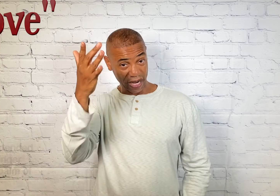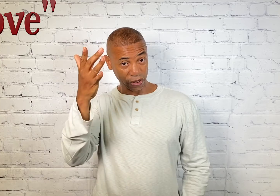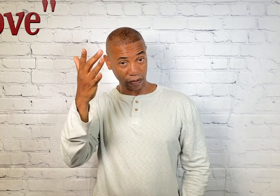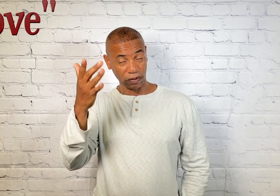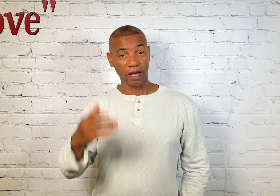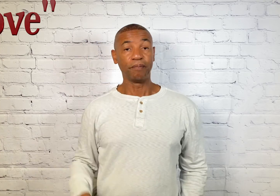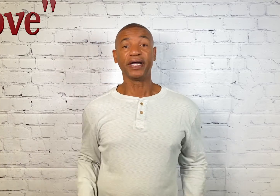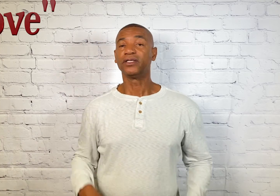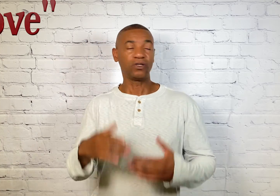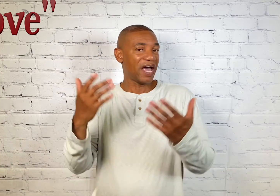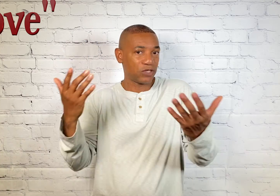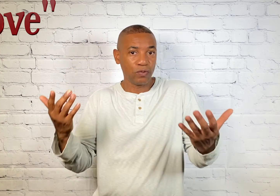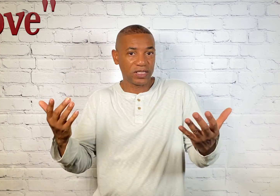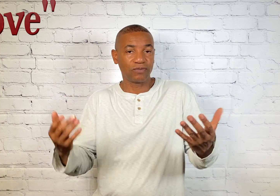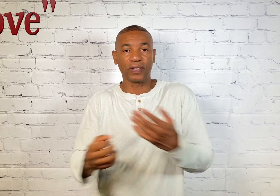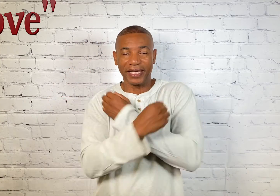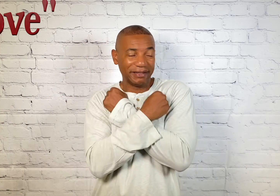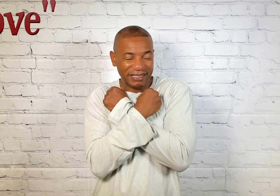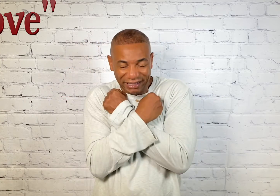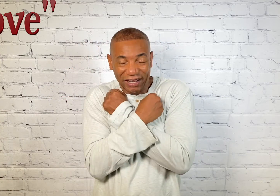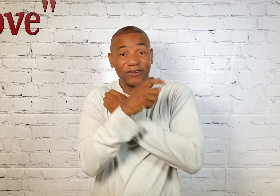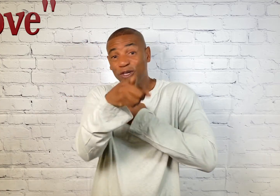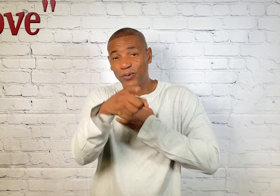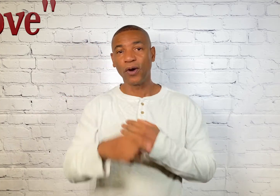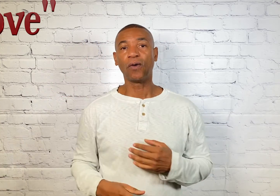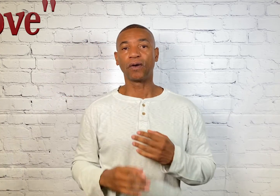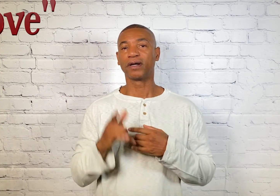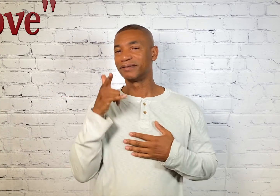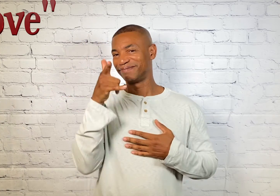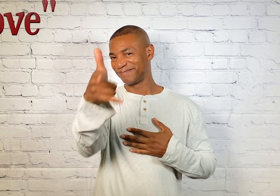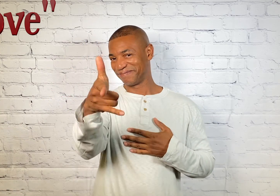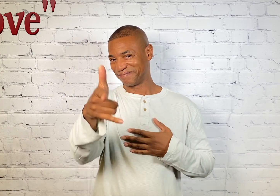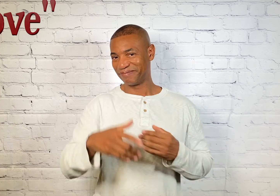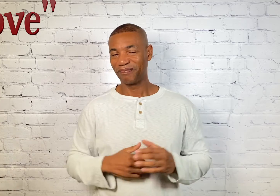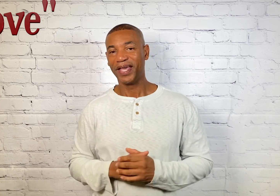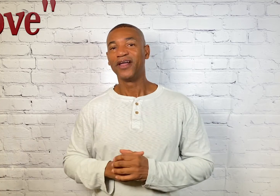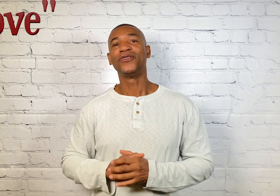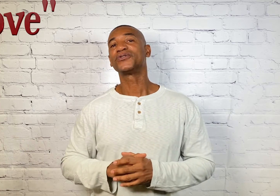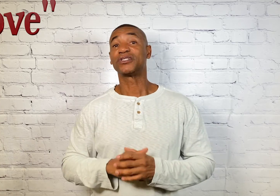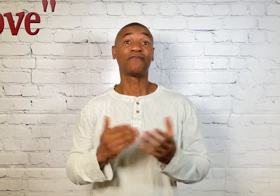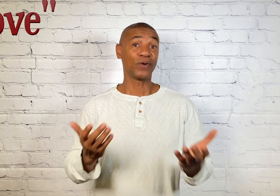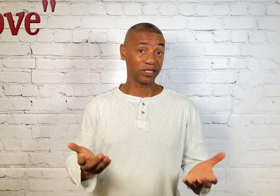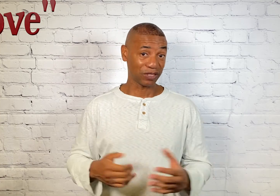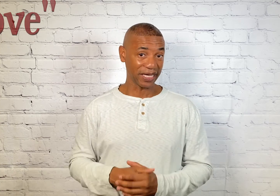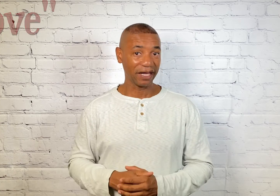directional. But so you have two ways of doing it. Love you, or those are different ways of signing